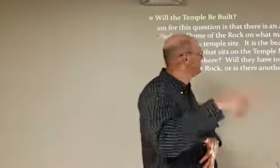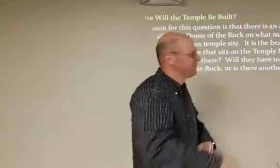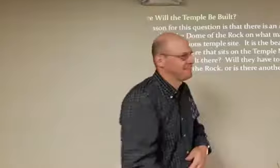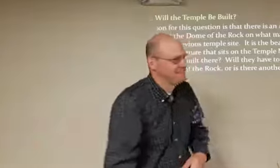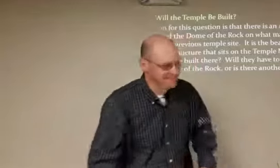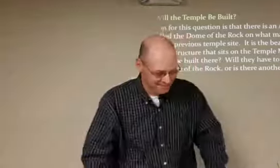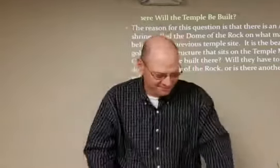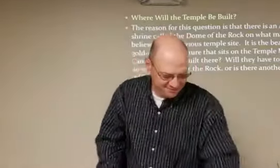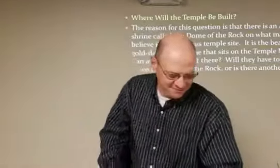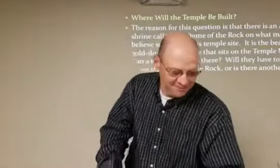Really, I do need to stop, but.